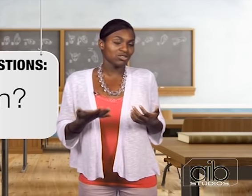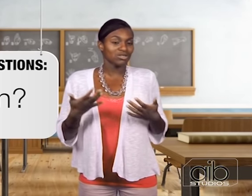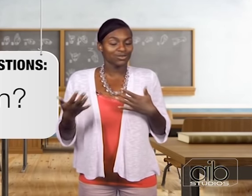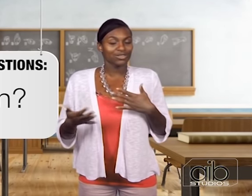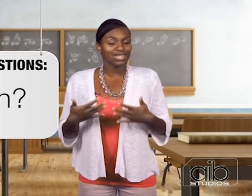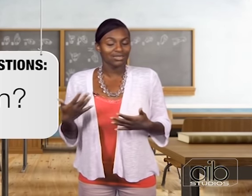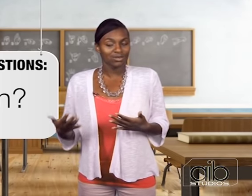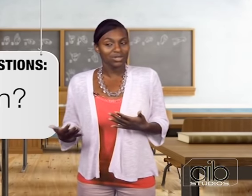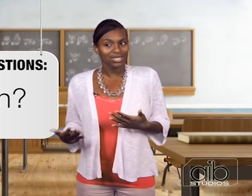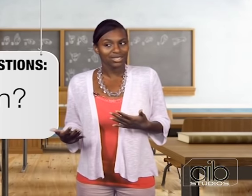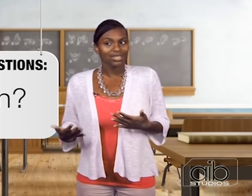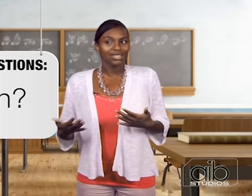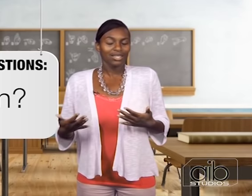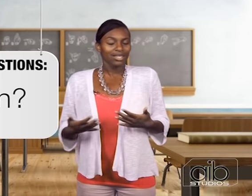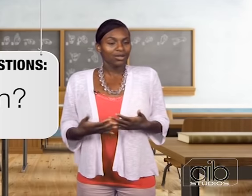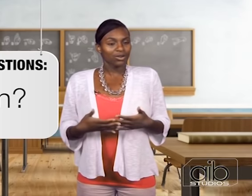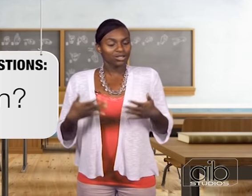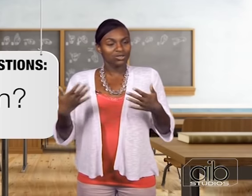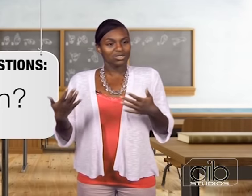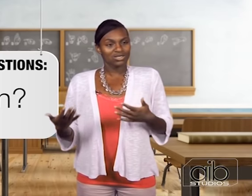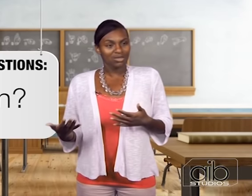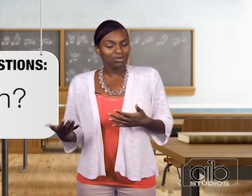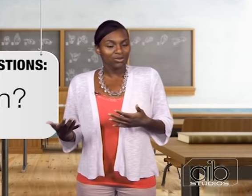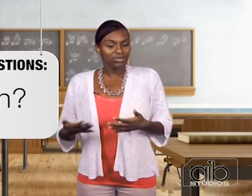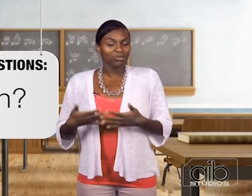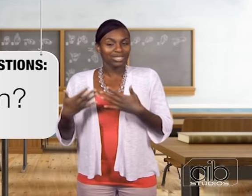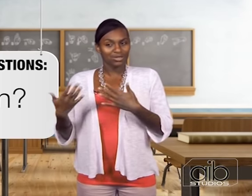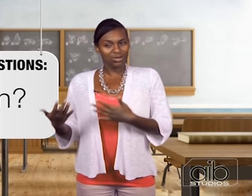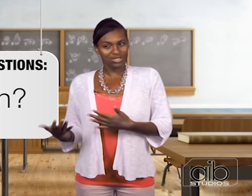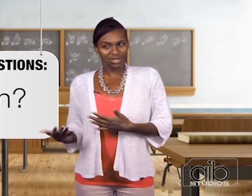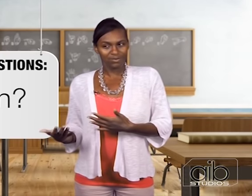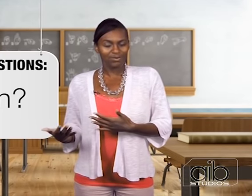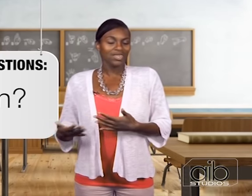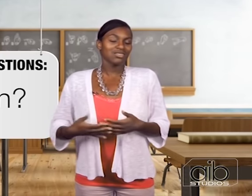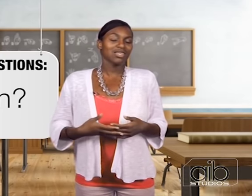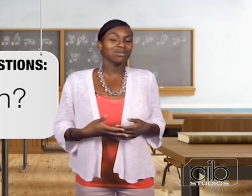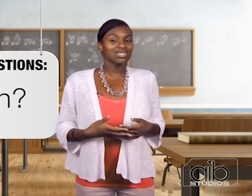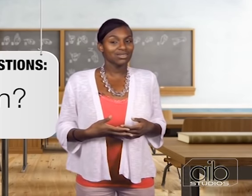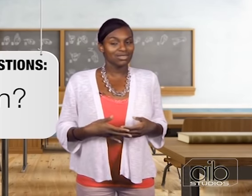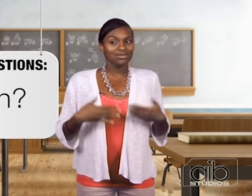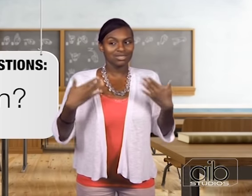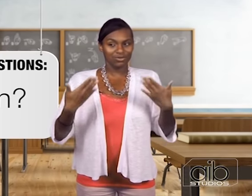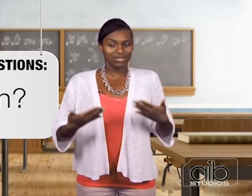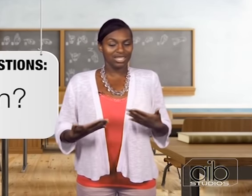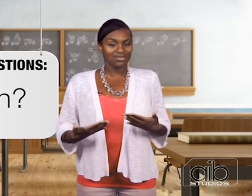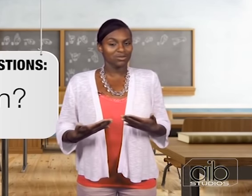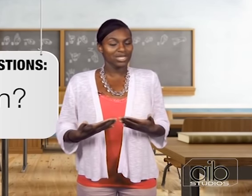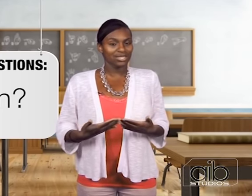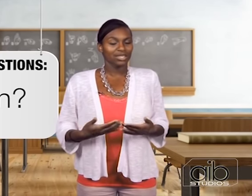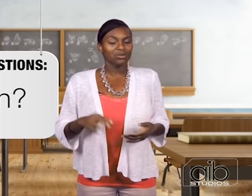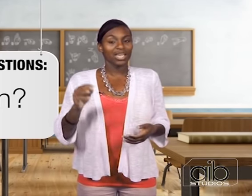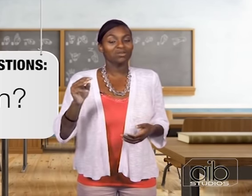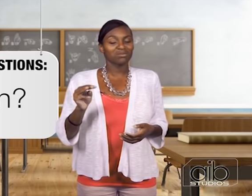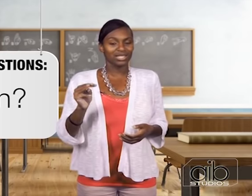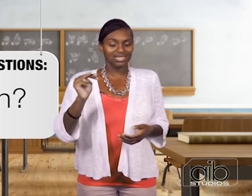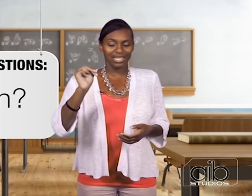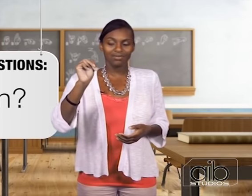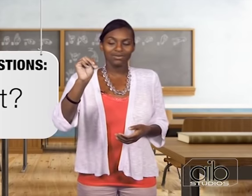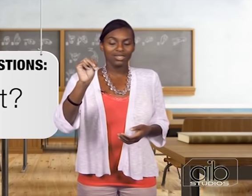on different days of the week or go to their temple or their place of worship. So let me tell you the different days of the week. We have Monday. You